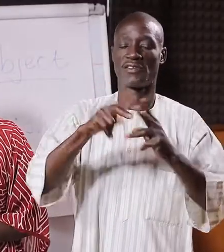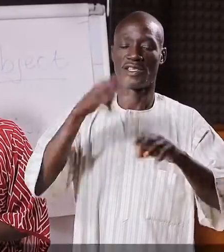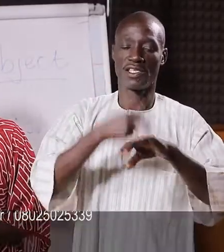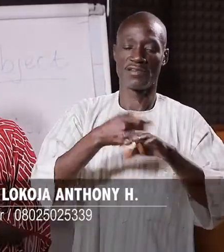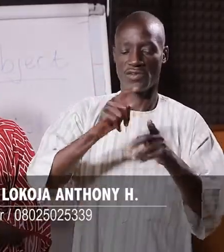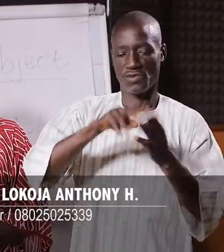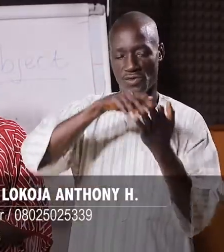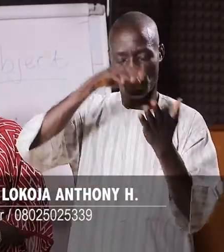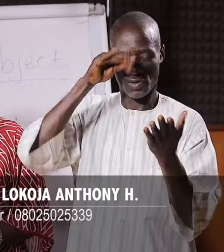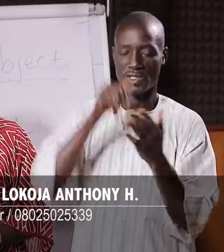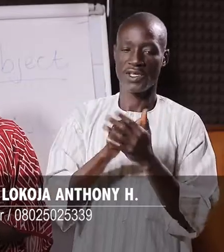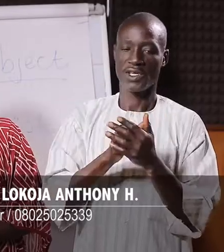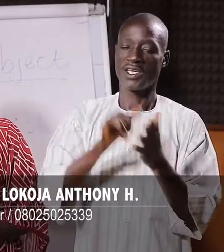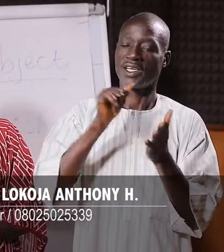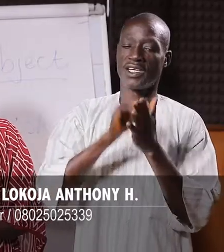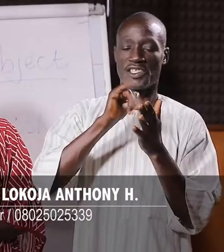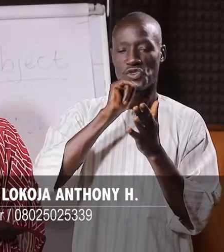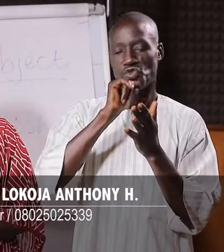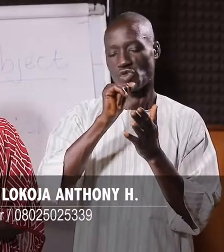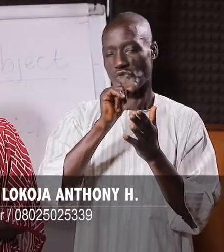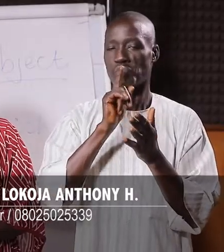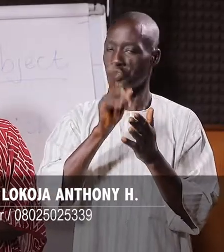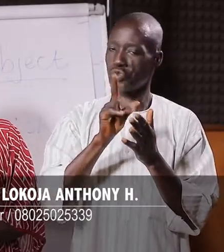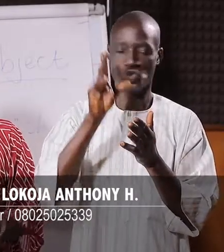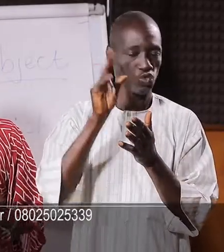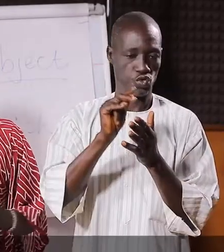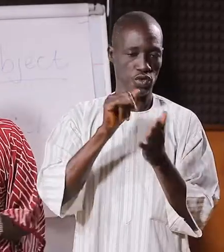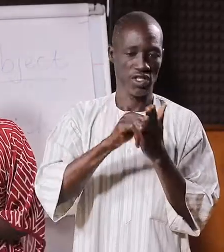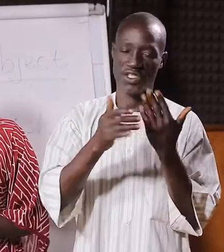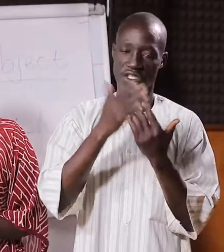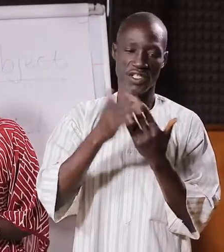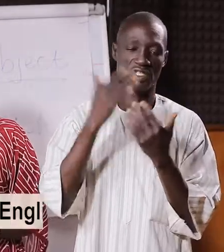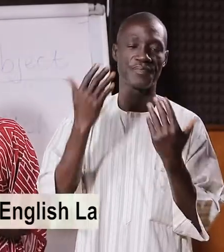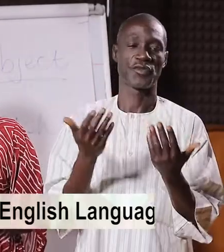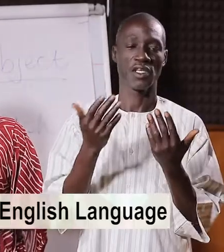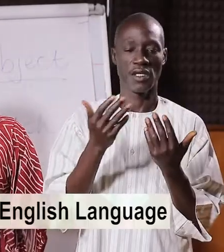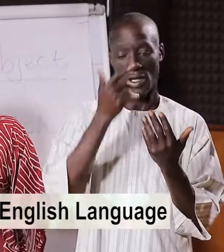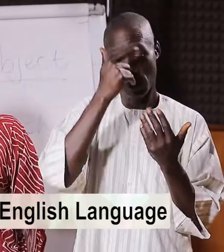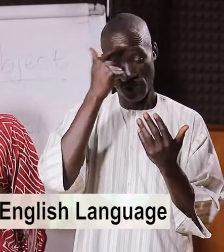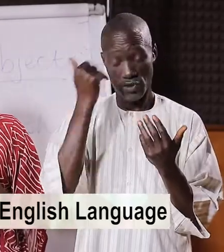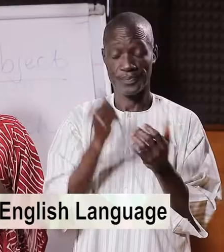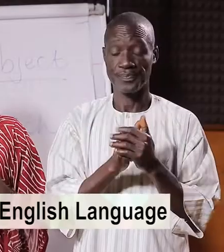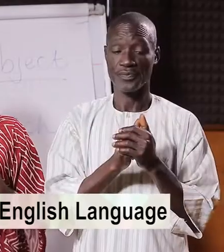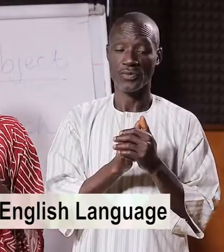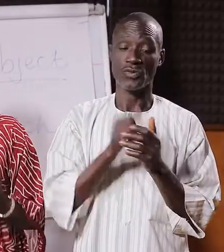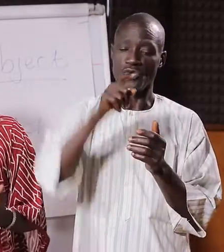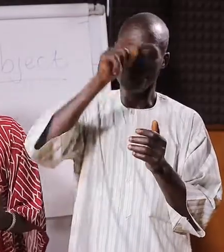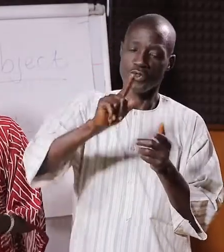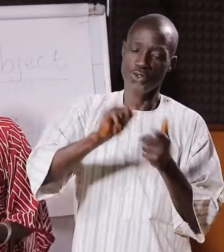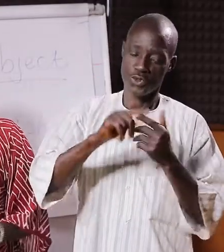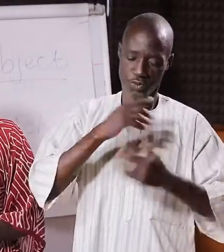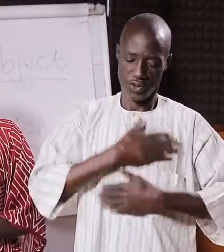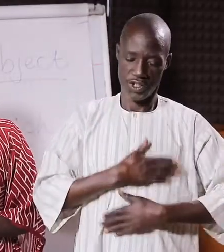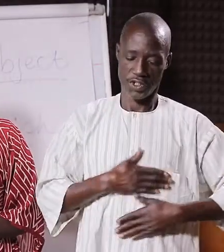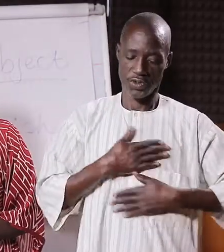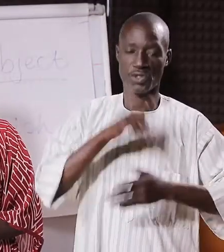study. But that is not true. Why am I saying it's not true? Because you are supposed to enjoy